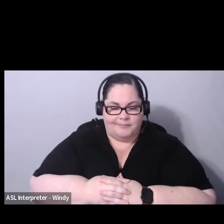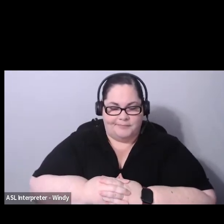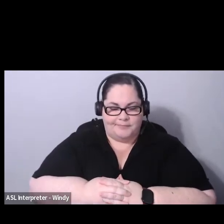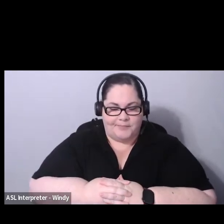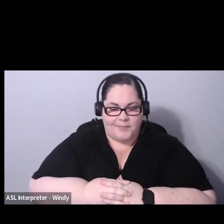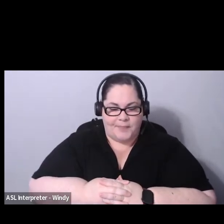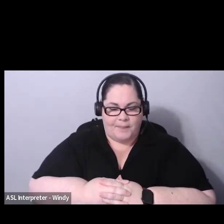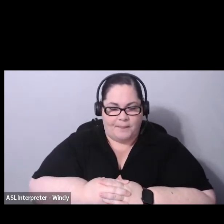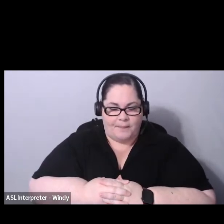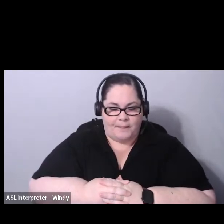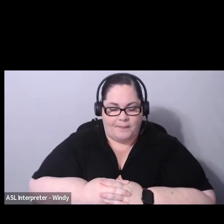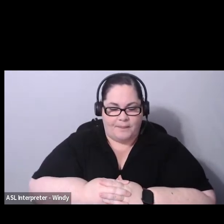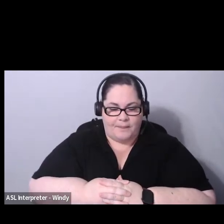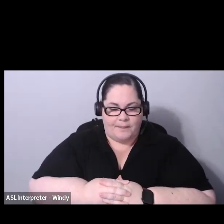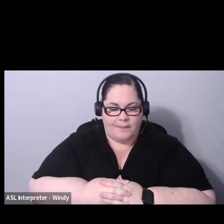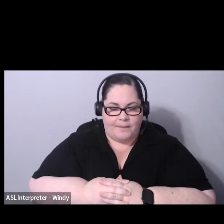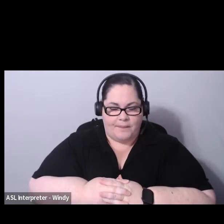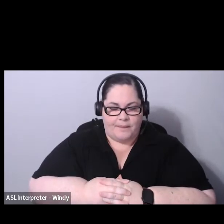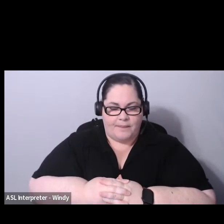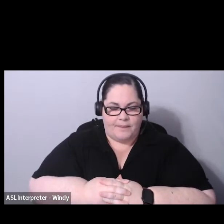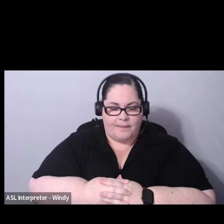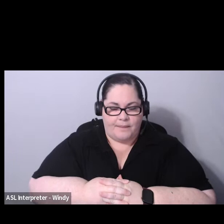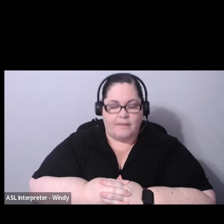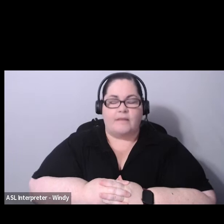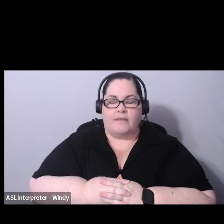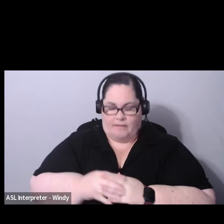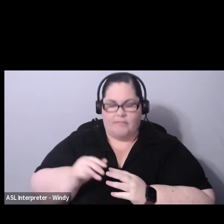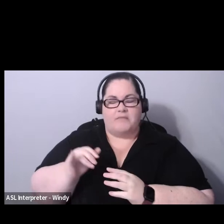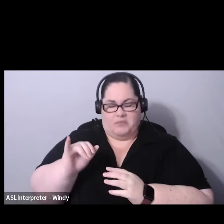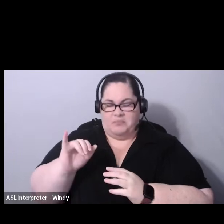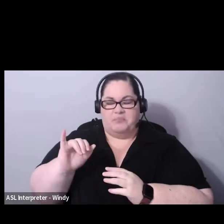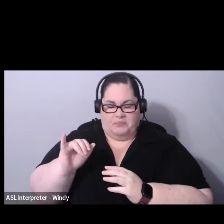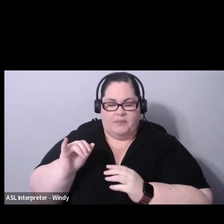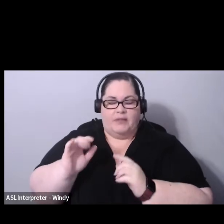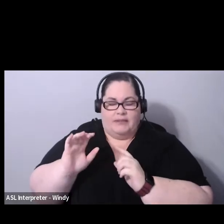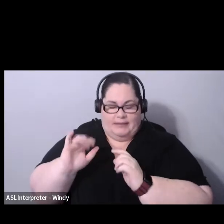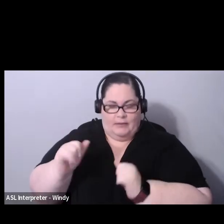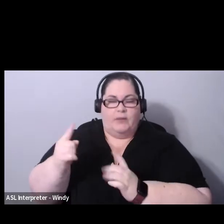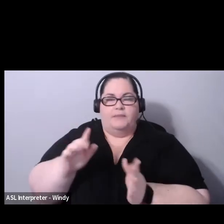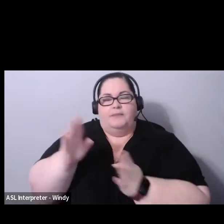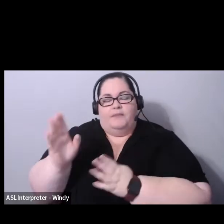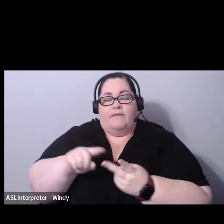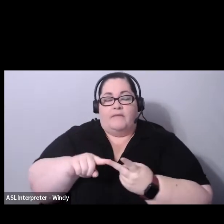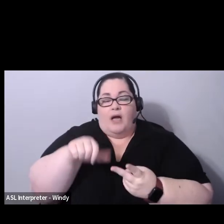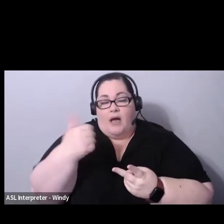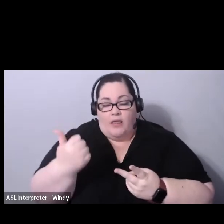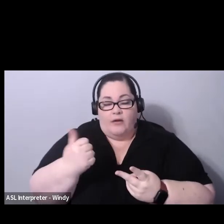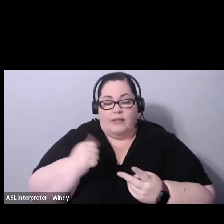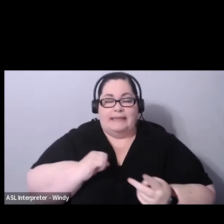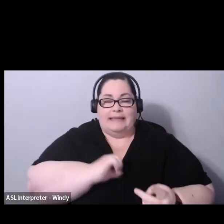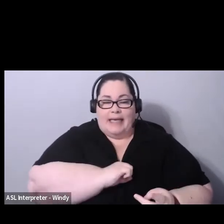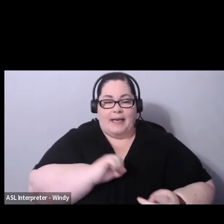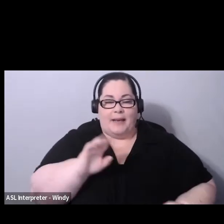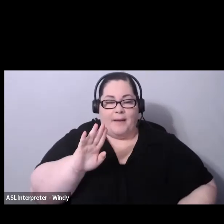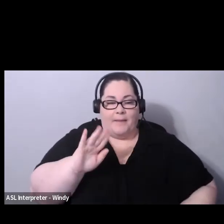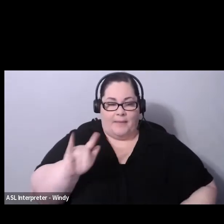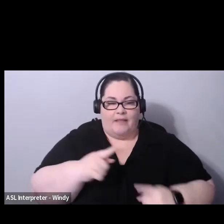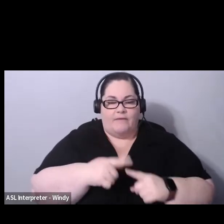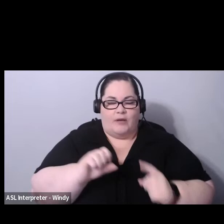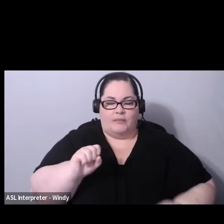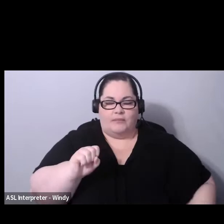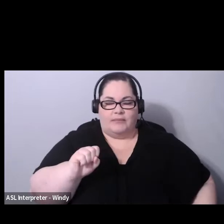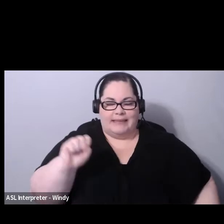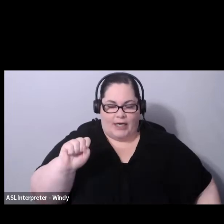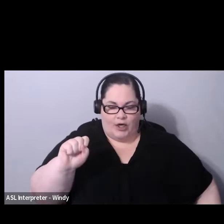There is another Senate bill from Senator Shope, and